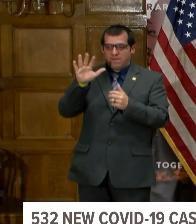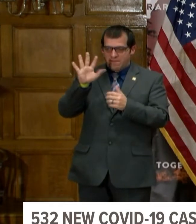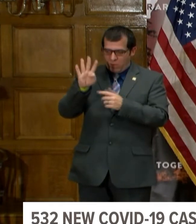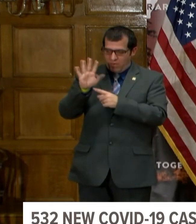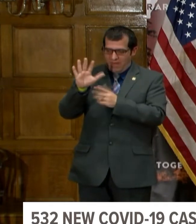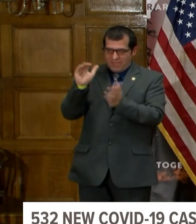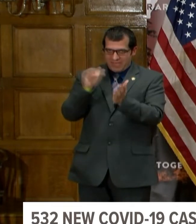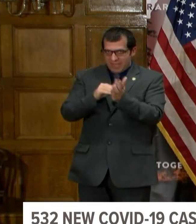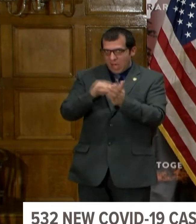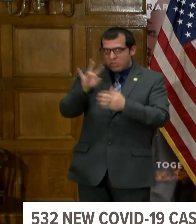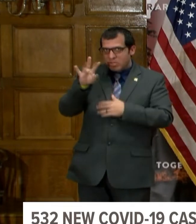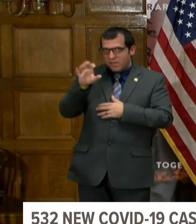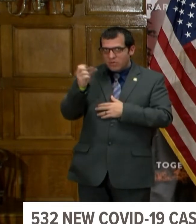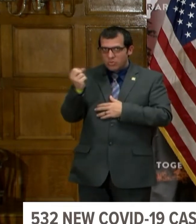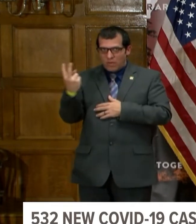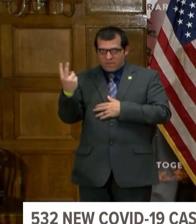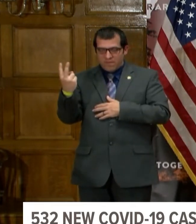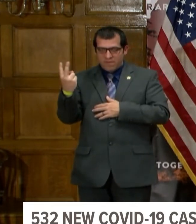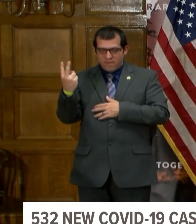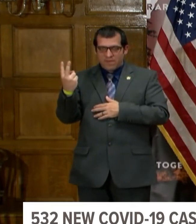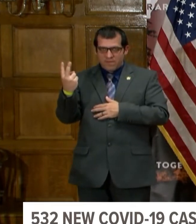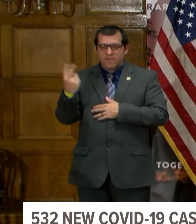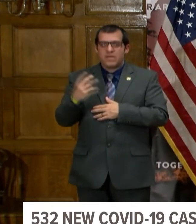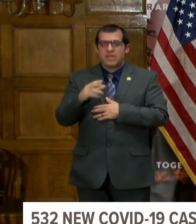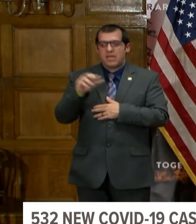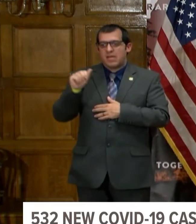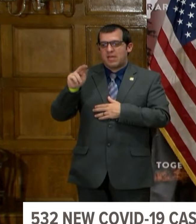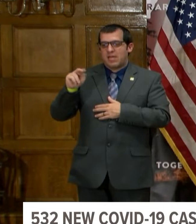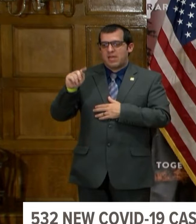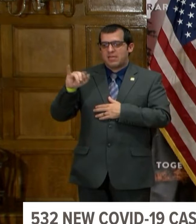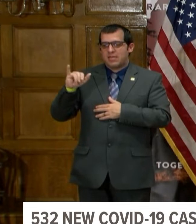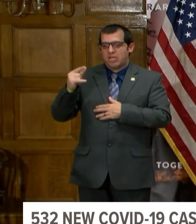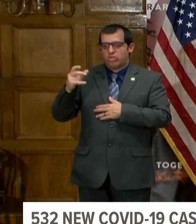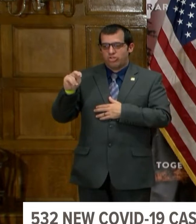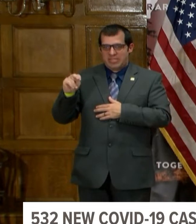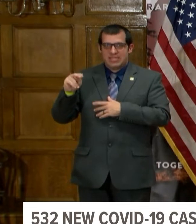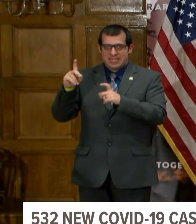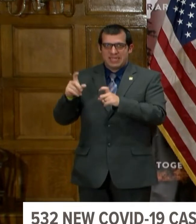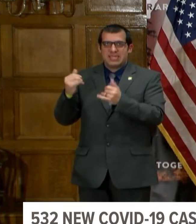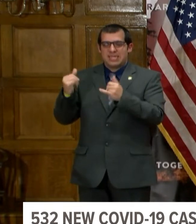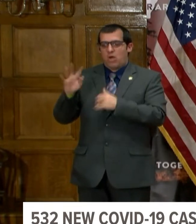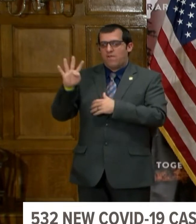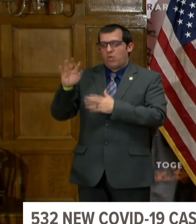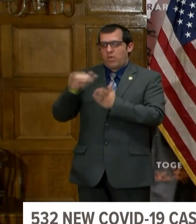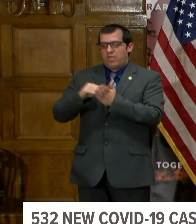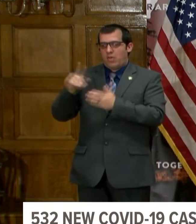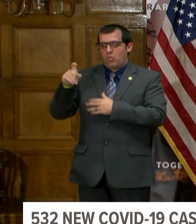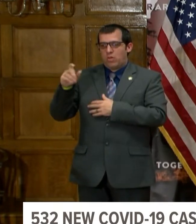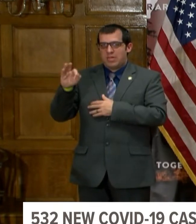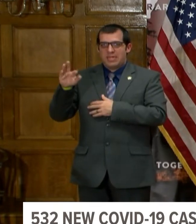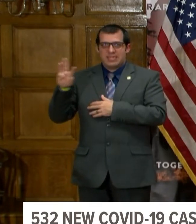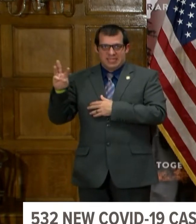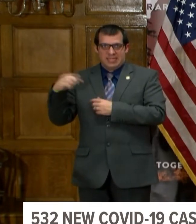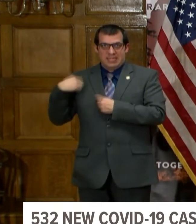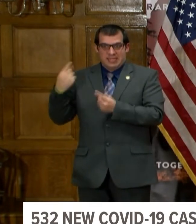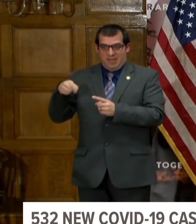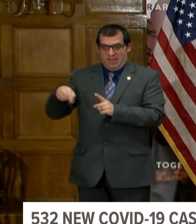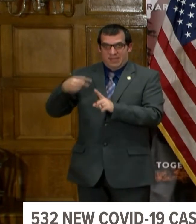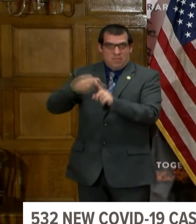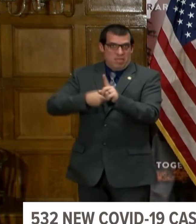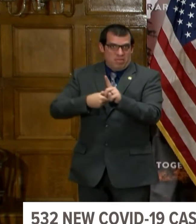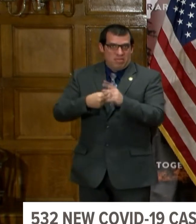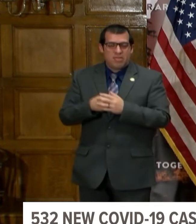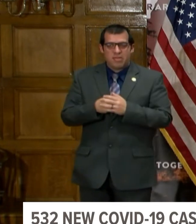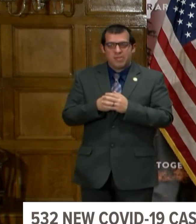45,712. There are also, the antigen testing also is strong at 4,196. With